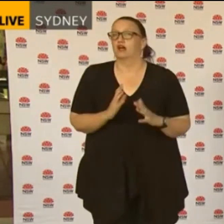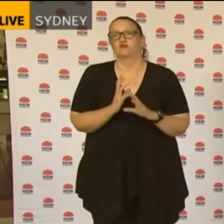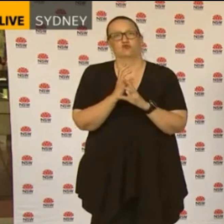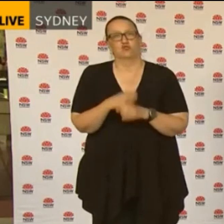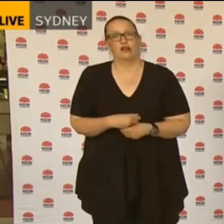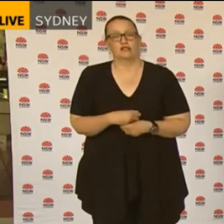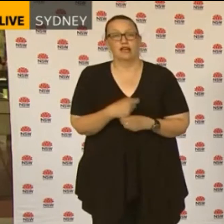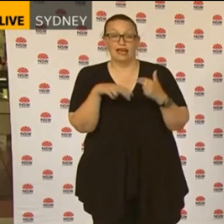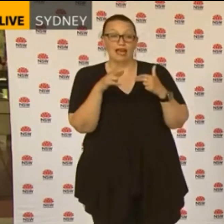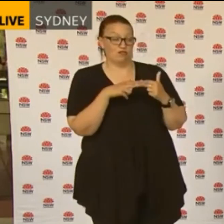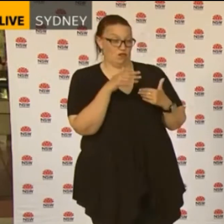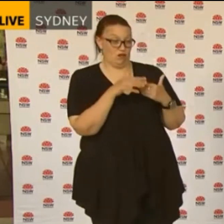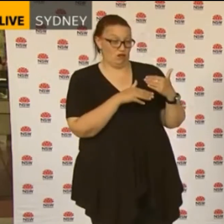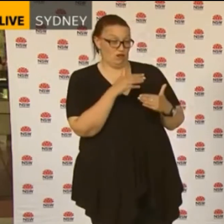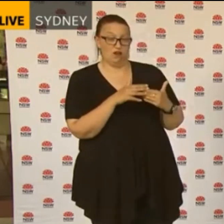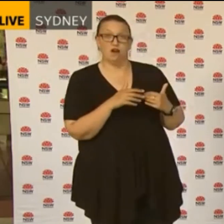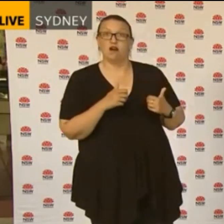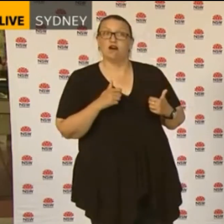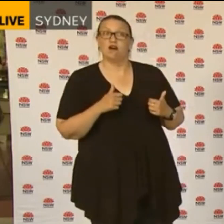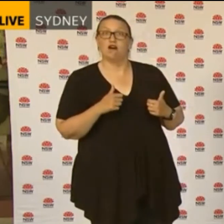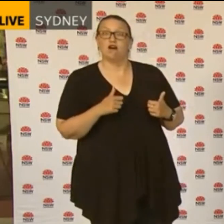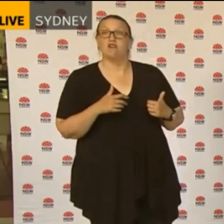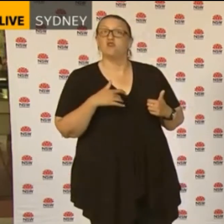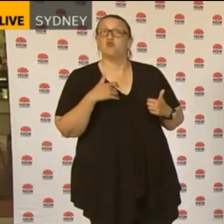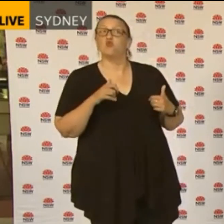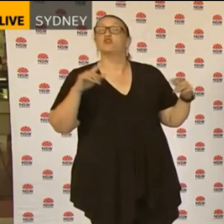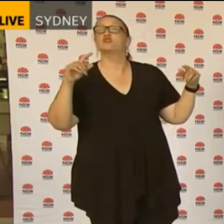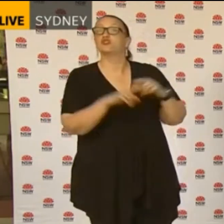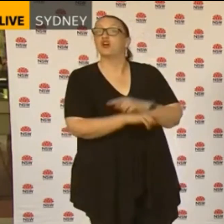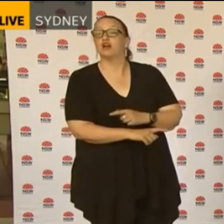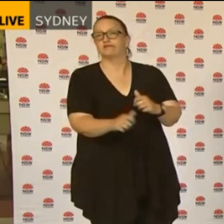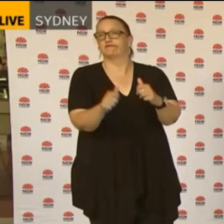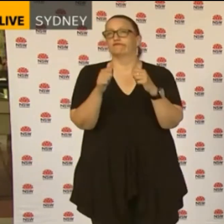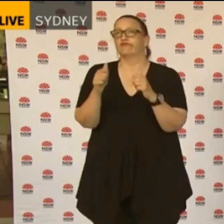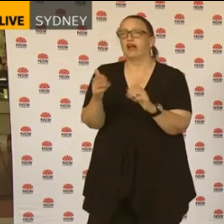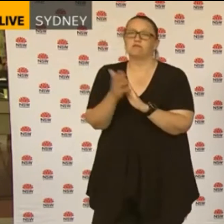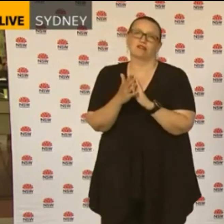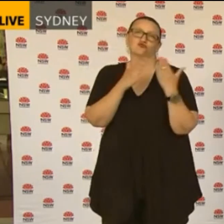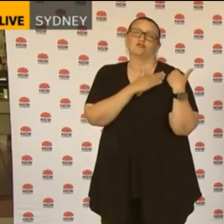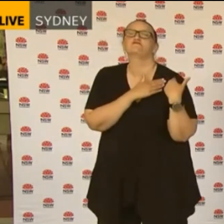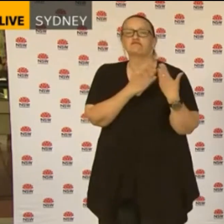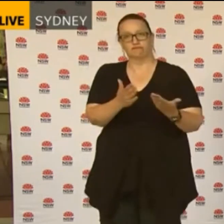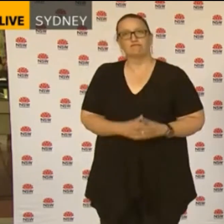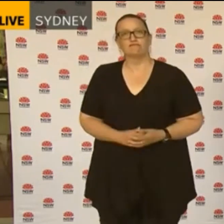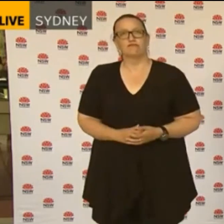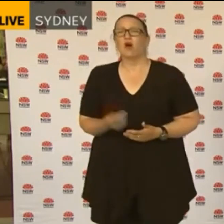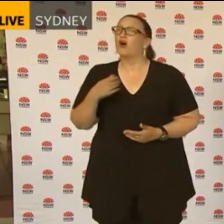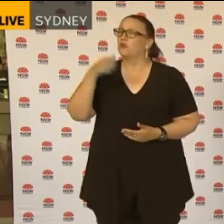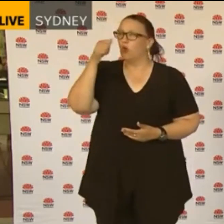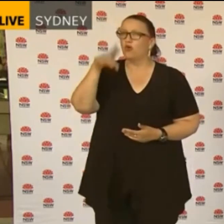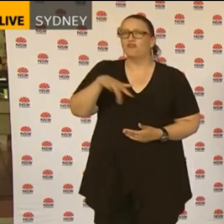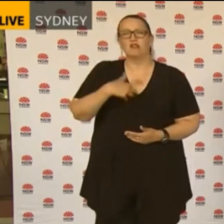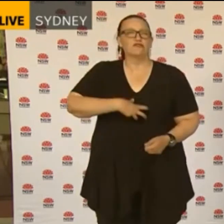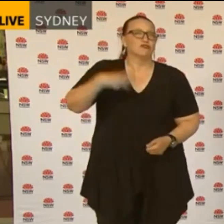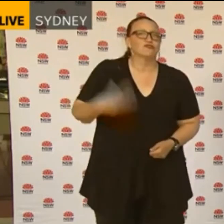I appreciate that after a couple of days of zeros, the community will start thinking, well, can't we ease restrictions yet? And our response is we